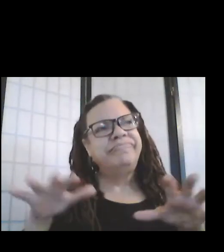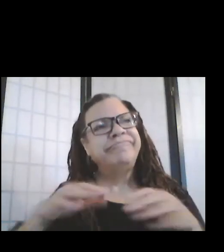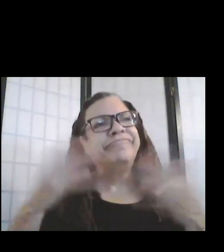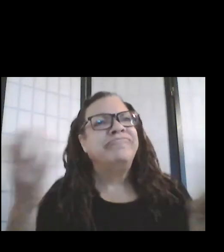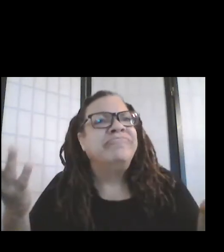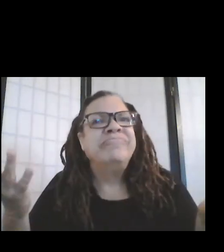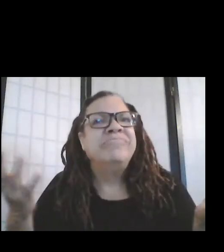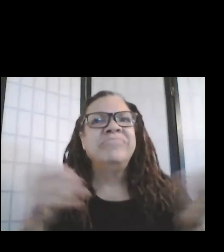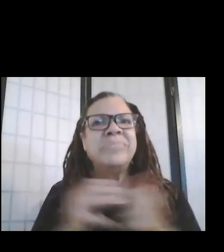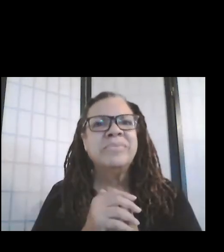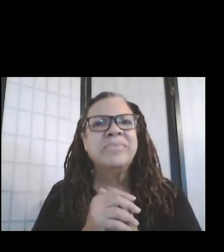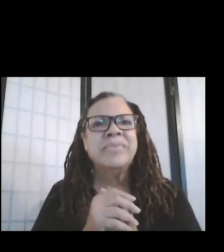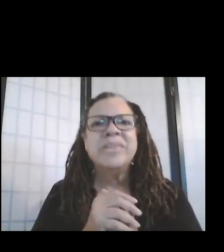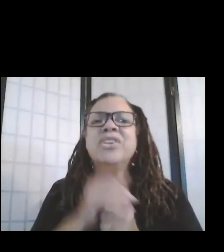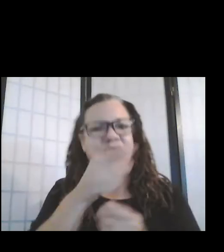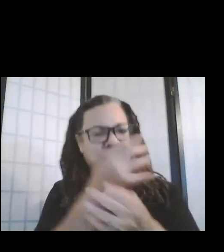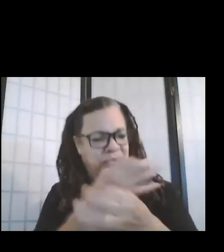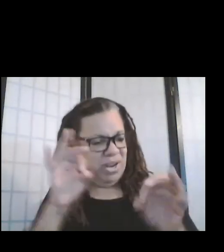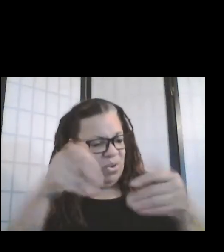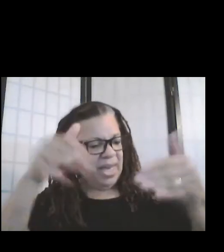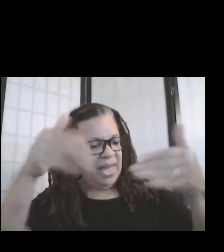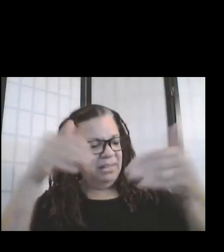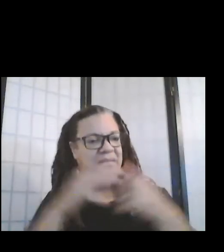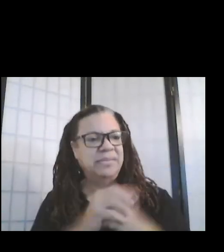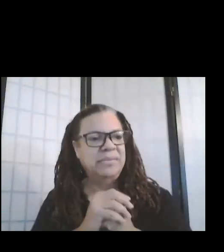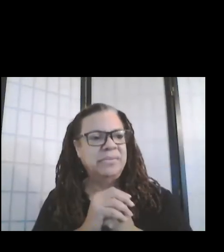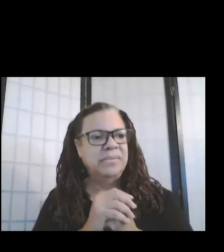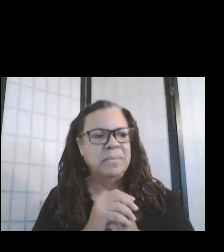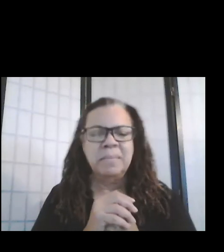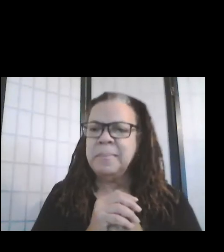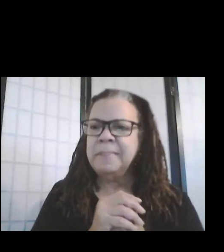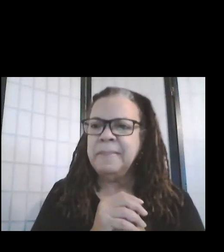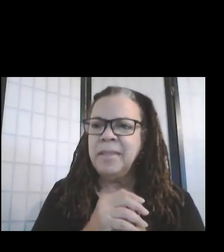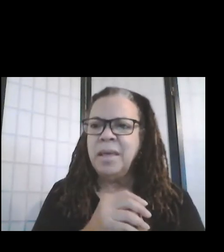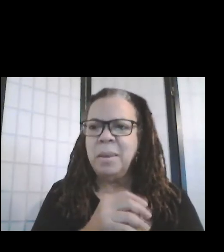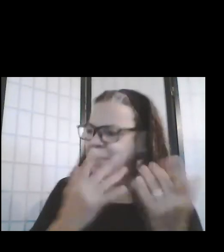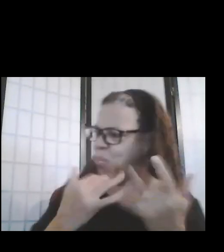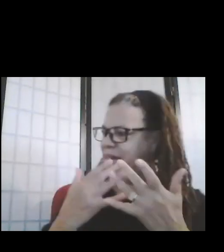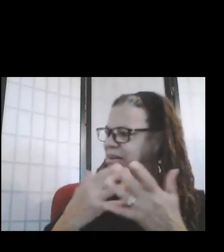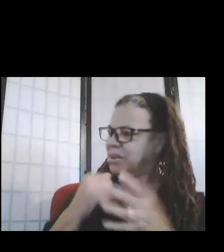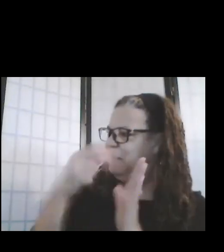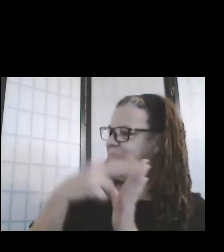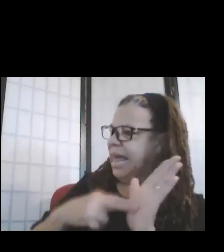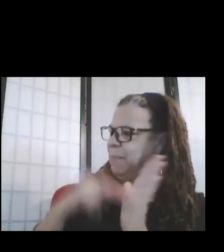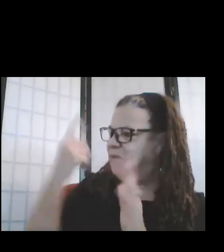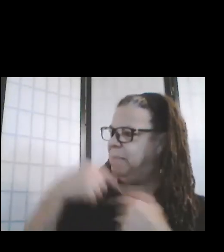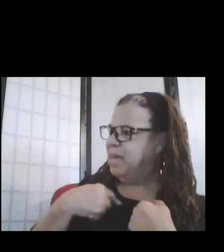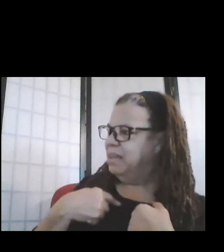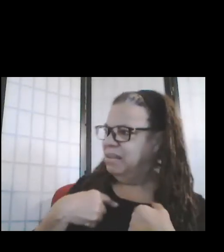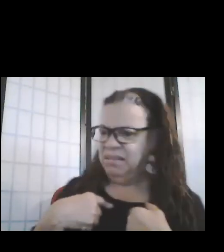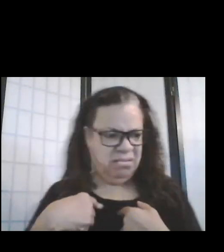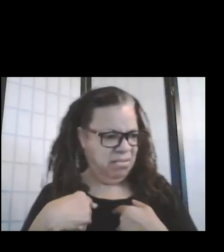that suggested Morris was free to go. Wait, aren't you going to come up with a label? Label?